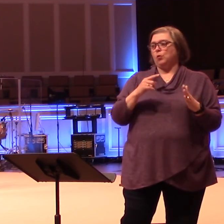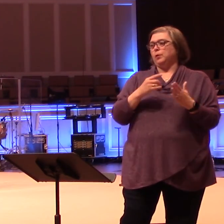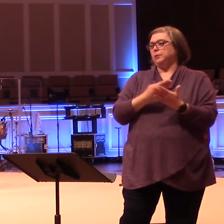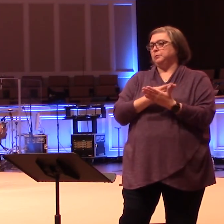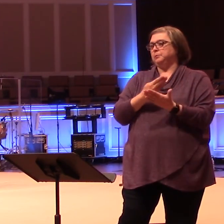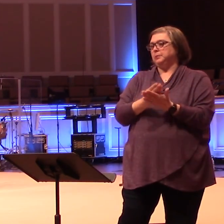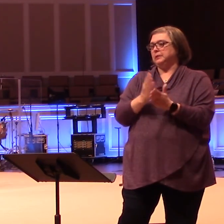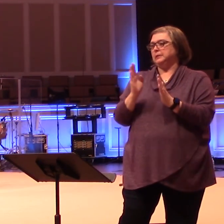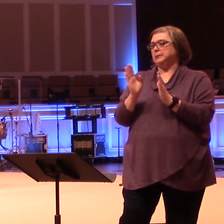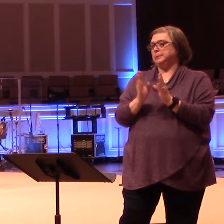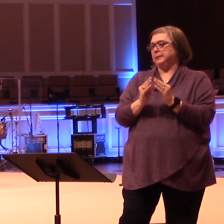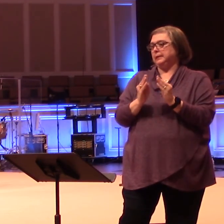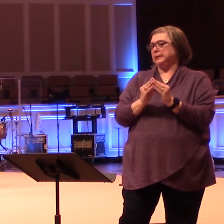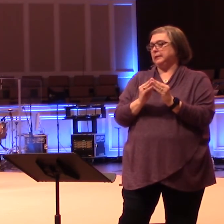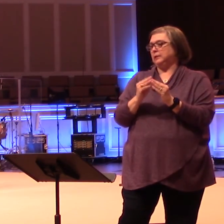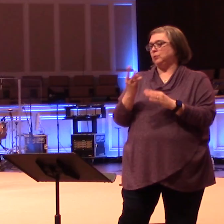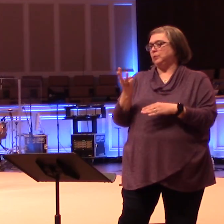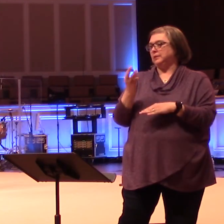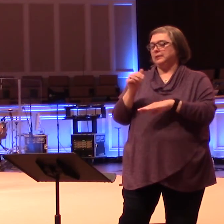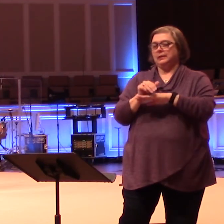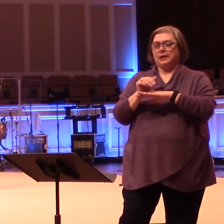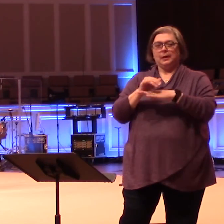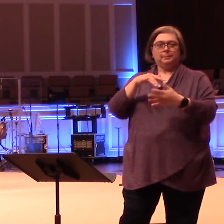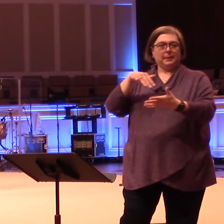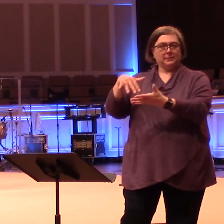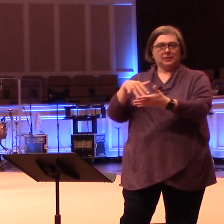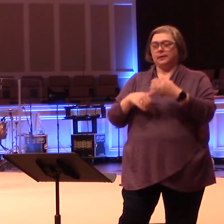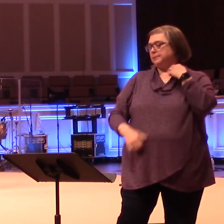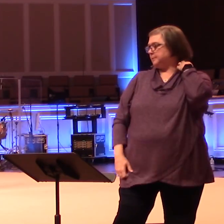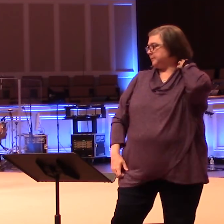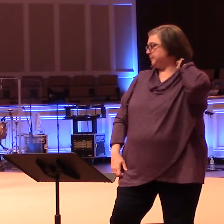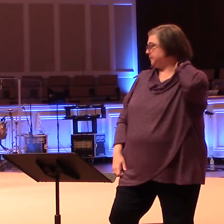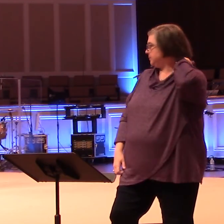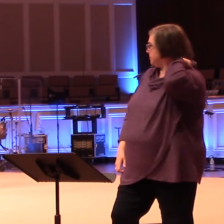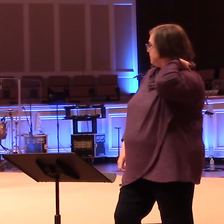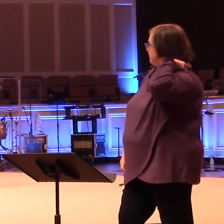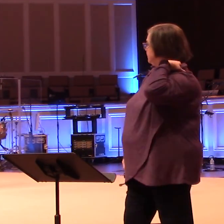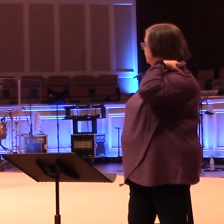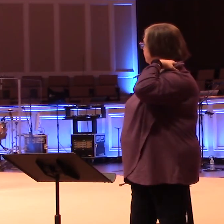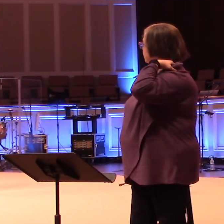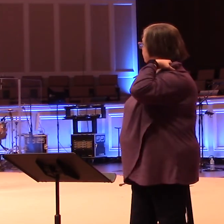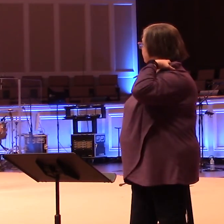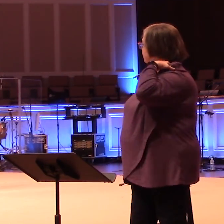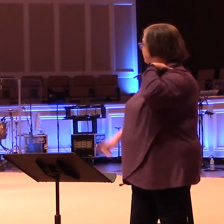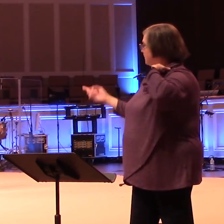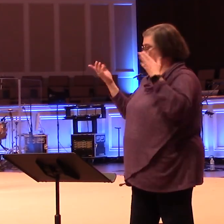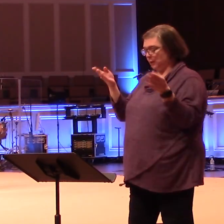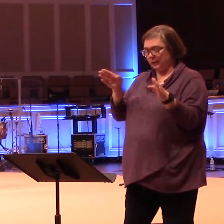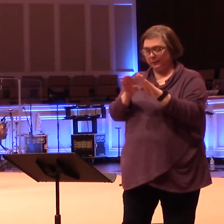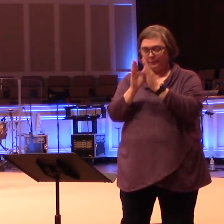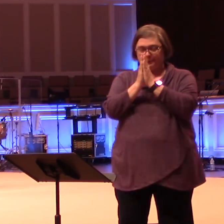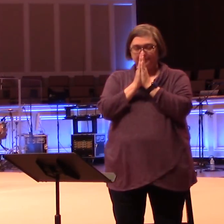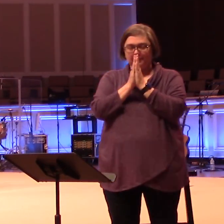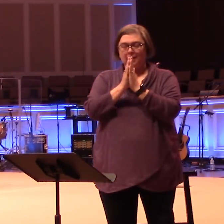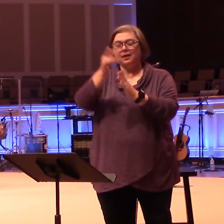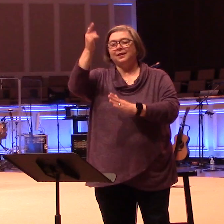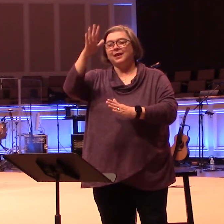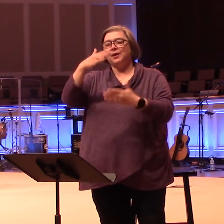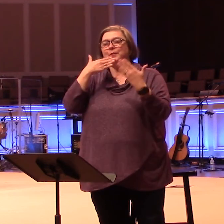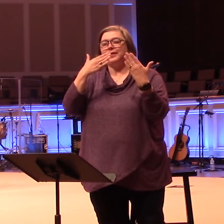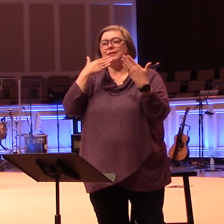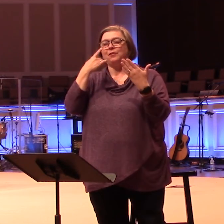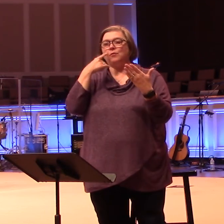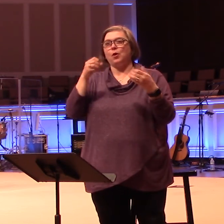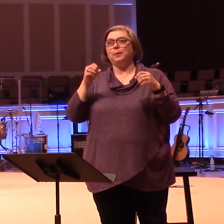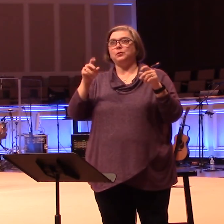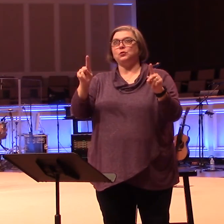would, please stand. Is that right? And Sean Trotter is going to dismiss us in prayer. Let's pray. God, we're just thankful for this